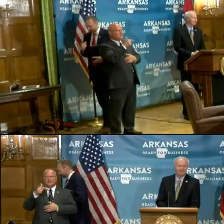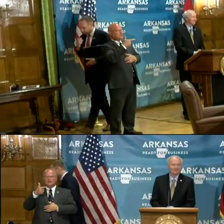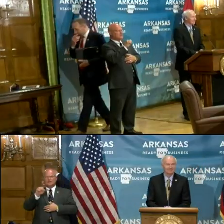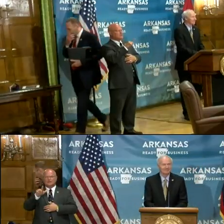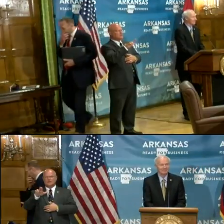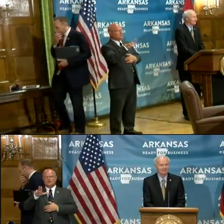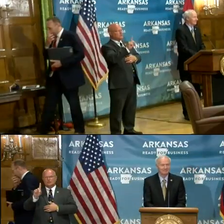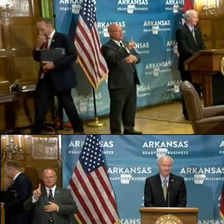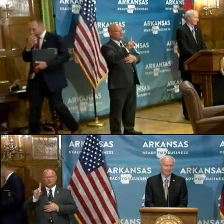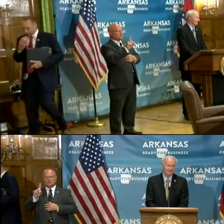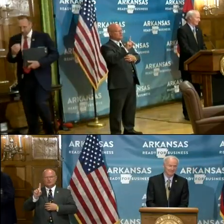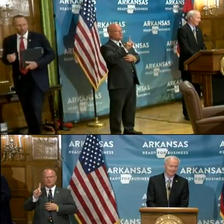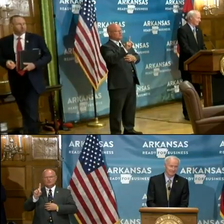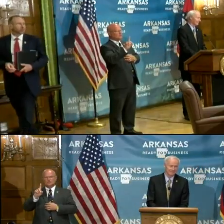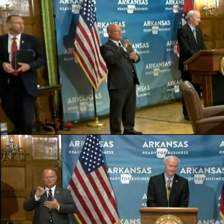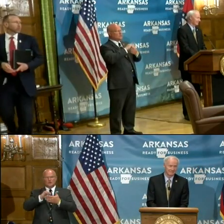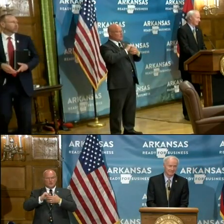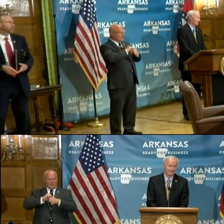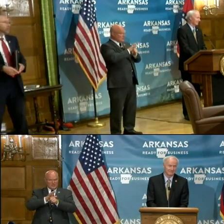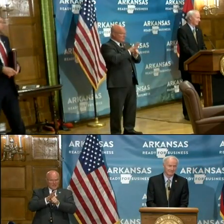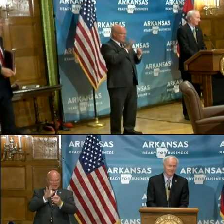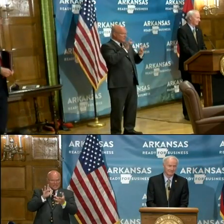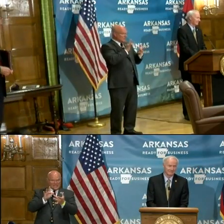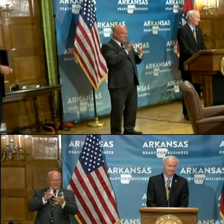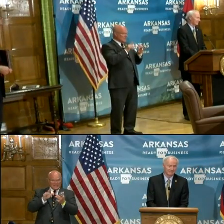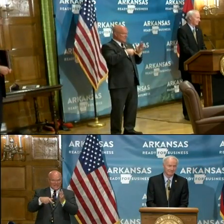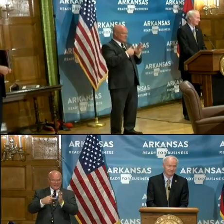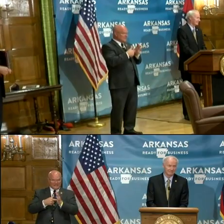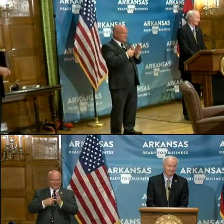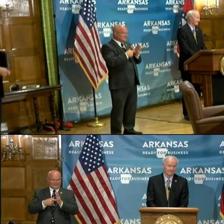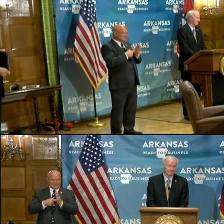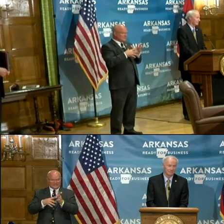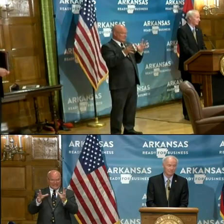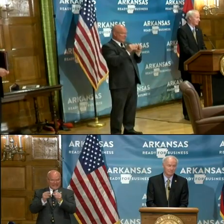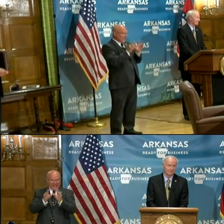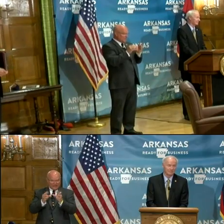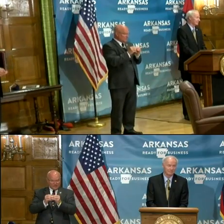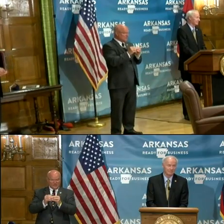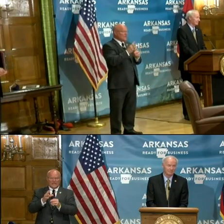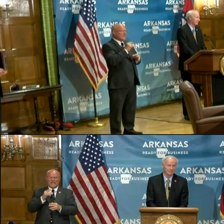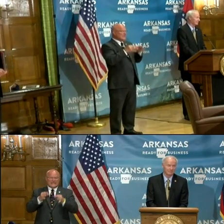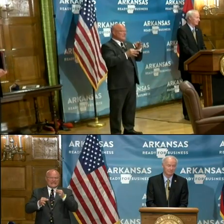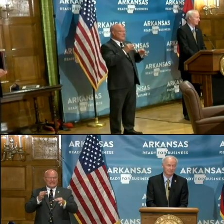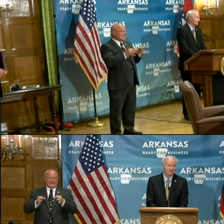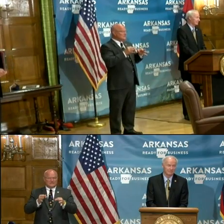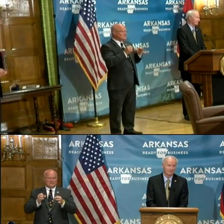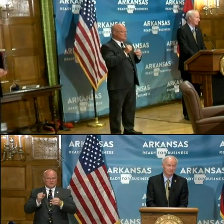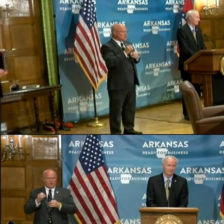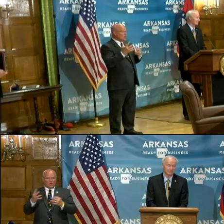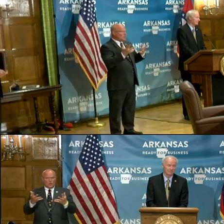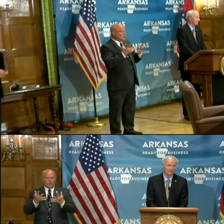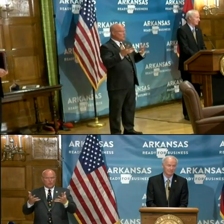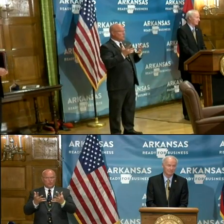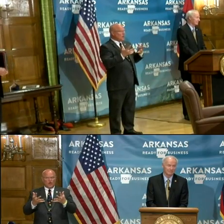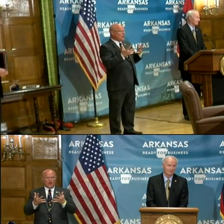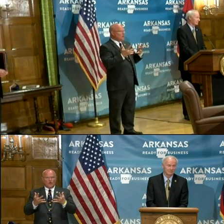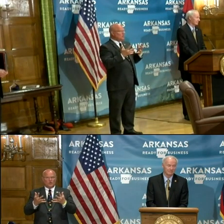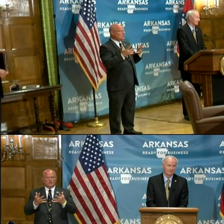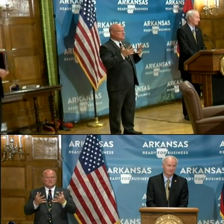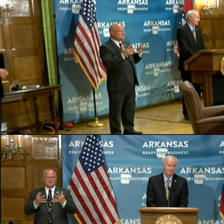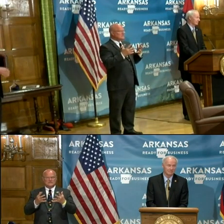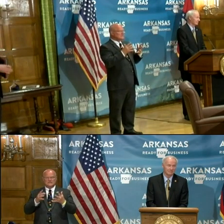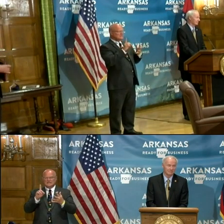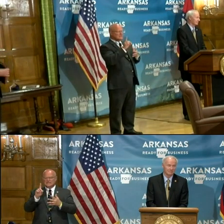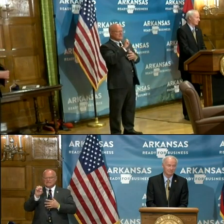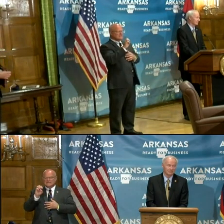cases of COVID contracted at this gathering? And if so, what was the demographic? I mean,